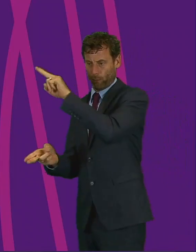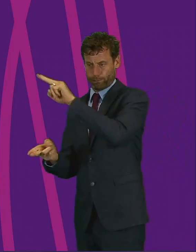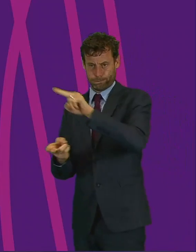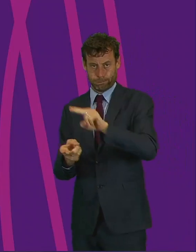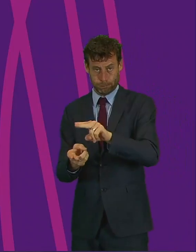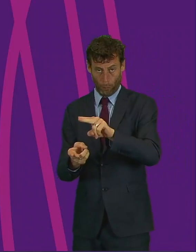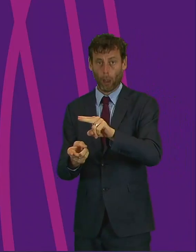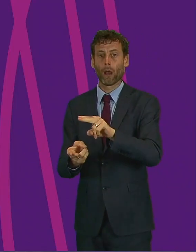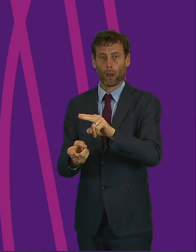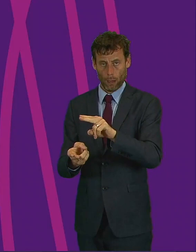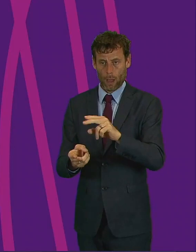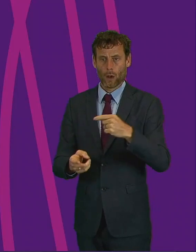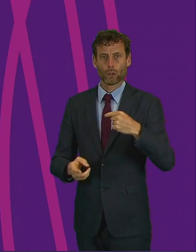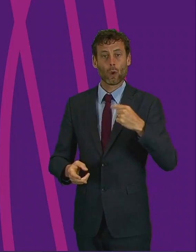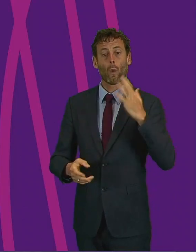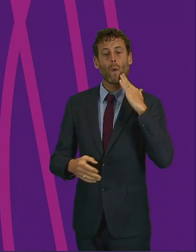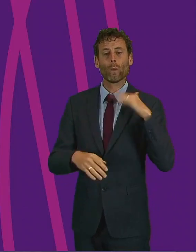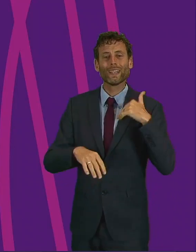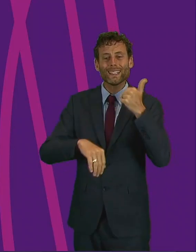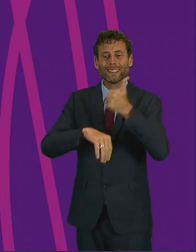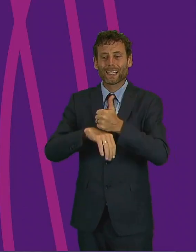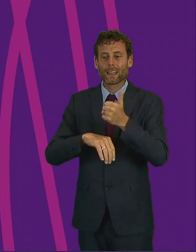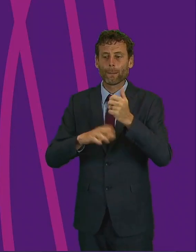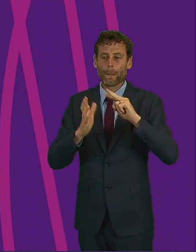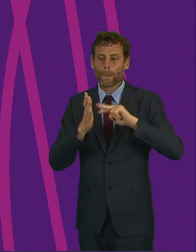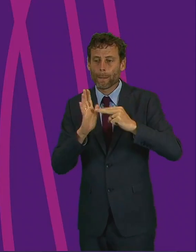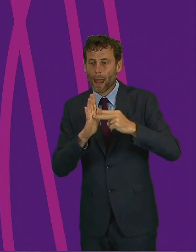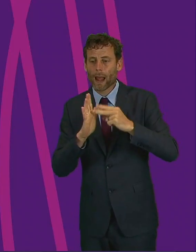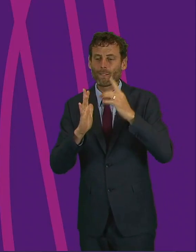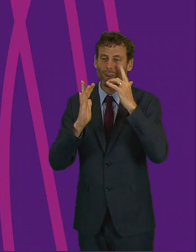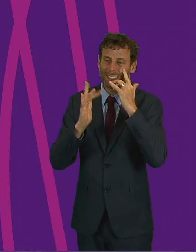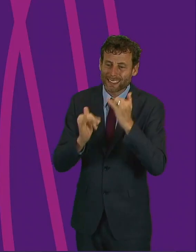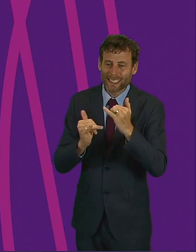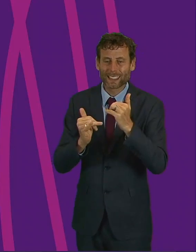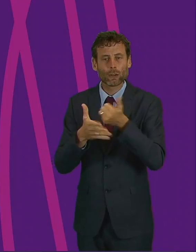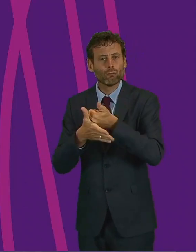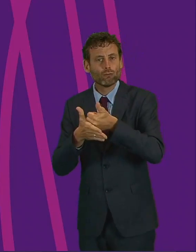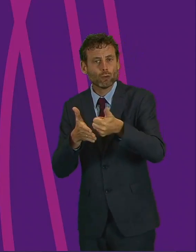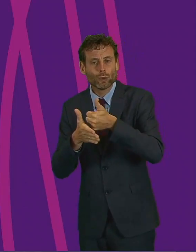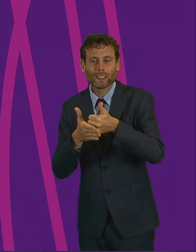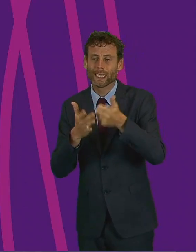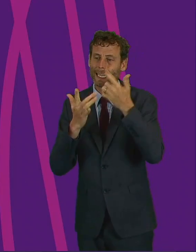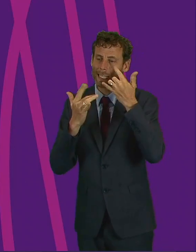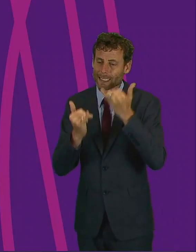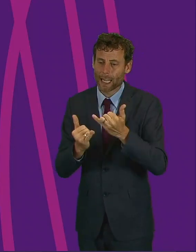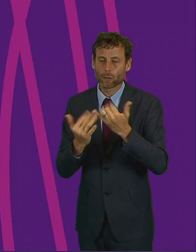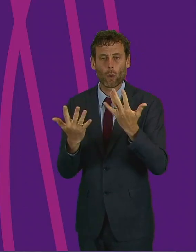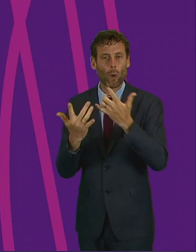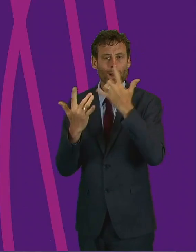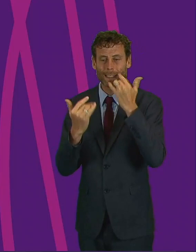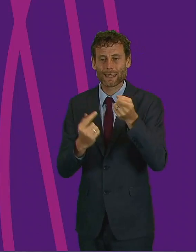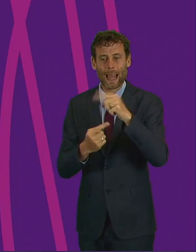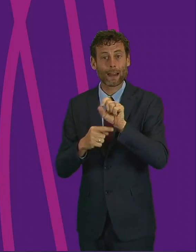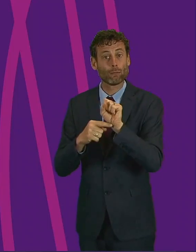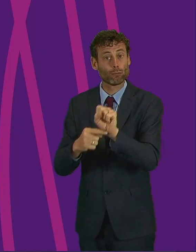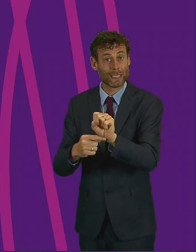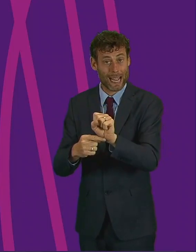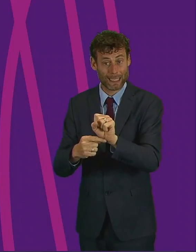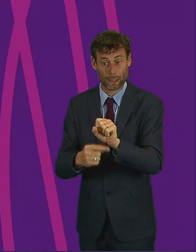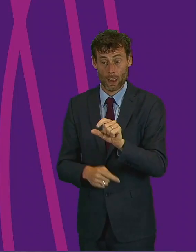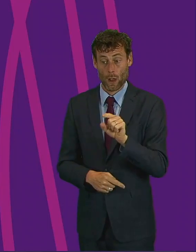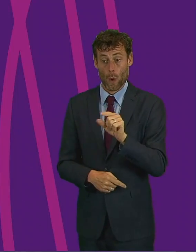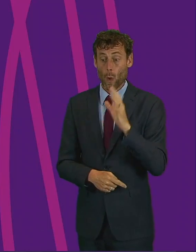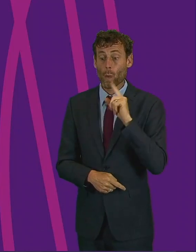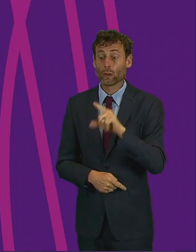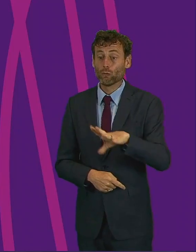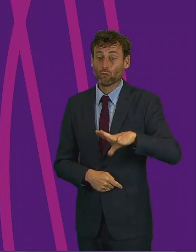assurance that our programmes for testing, whether it's the routine testing or testing through Test and Protect, are able to keep the virus suppressed,